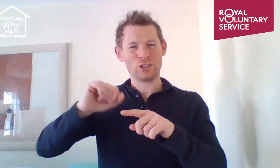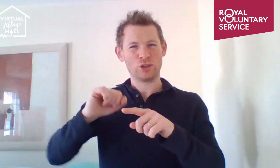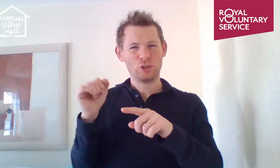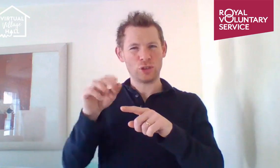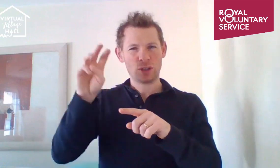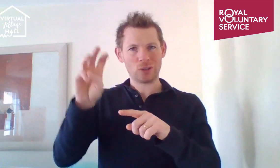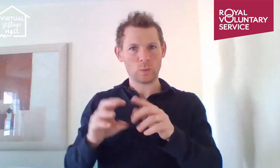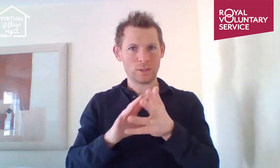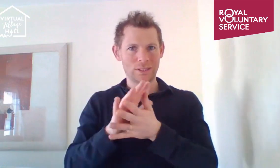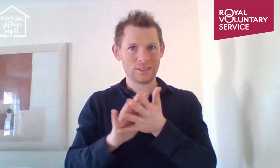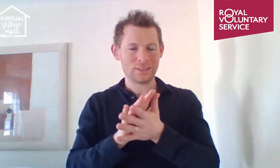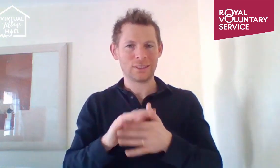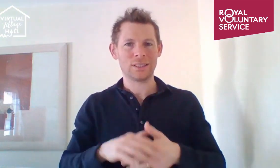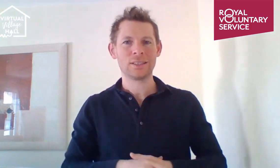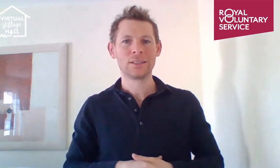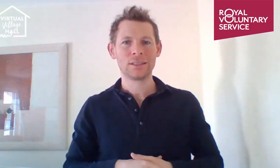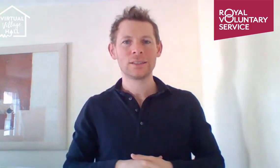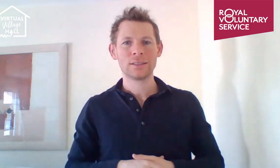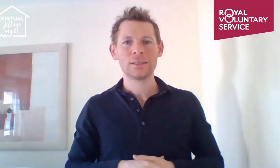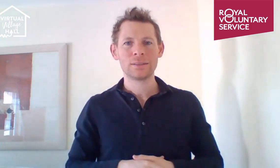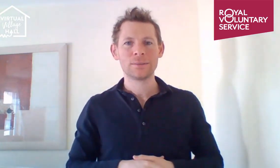But of course, it might be a wee bit different.